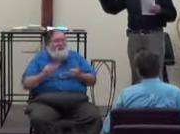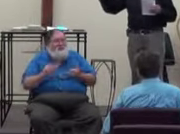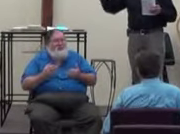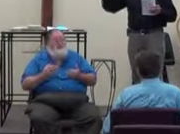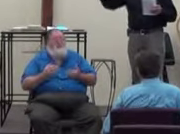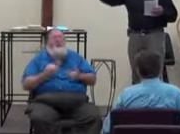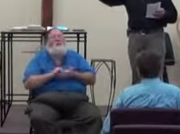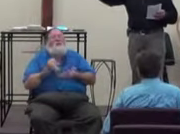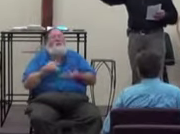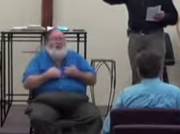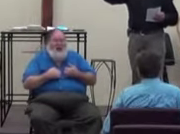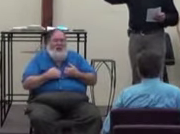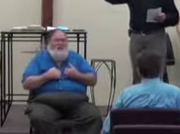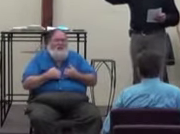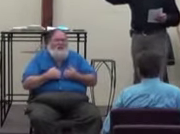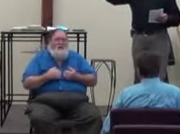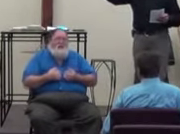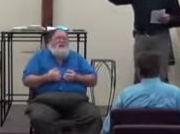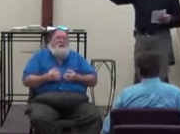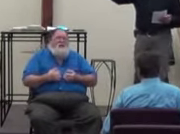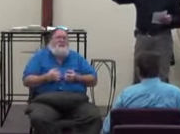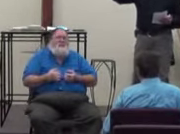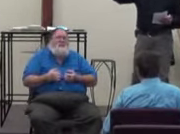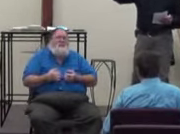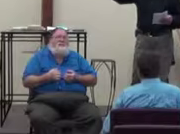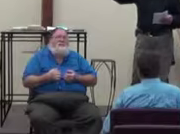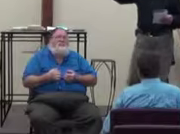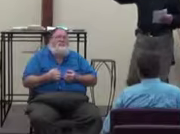that event there and kick off the new church.